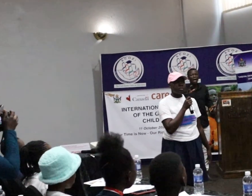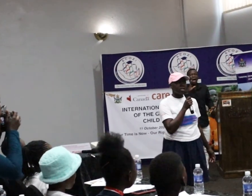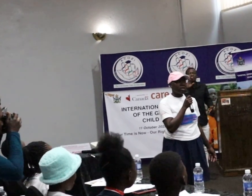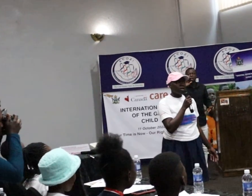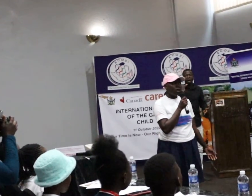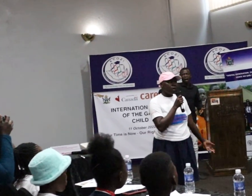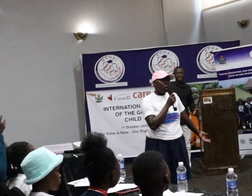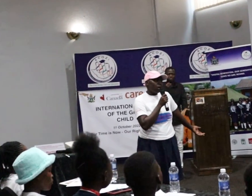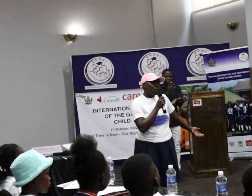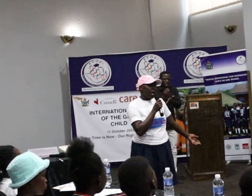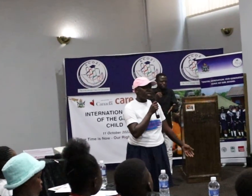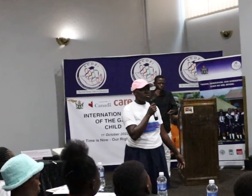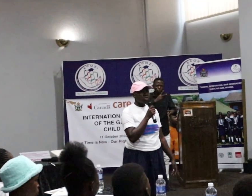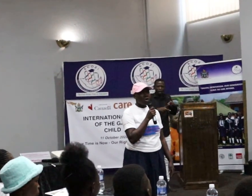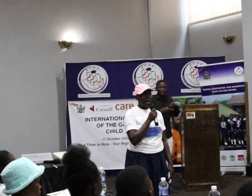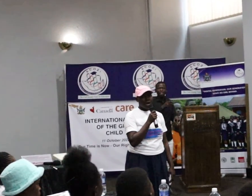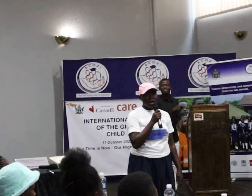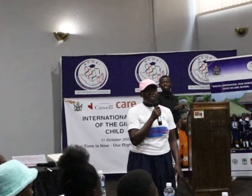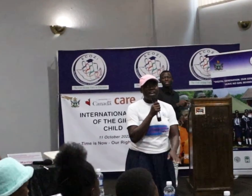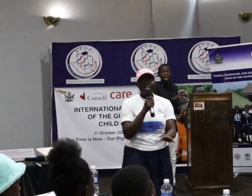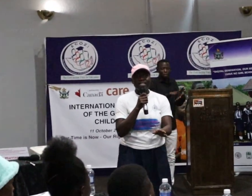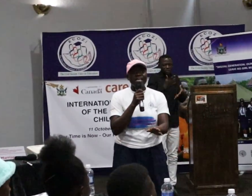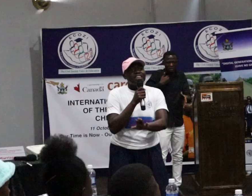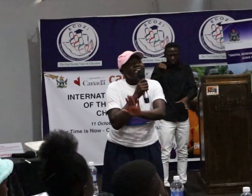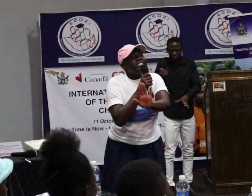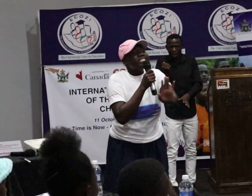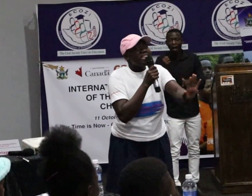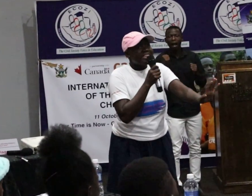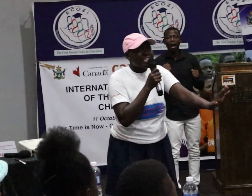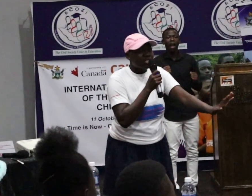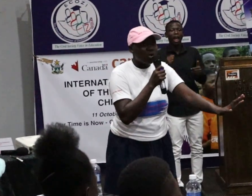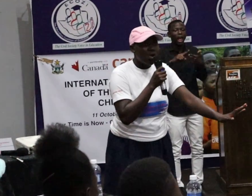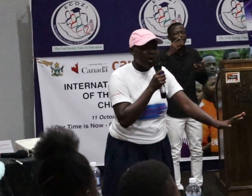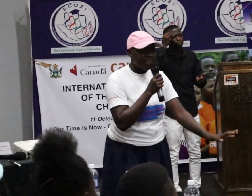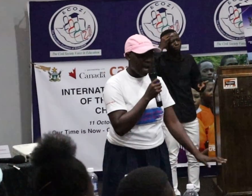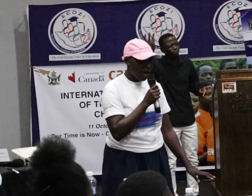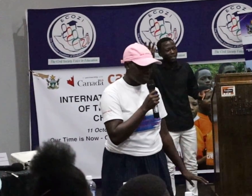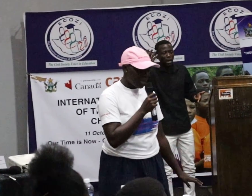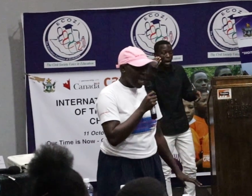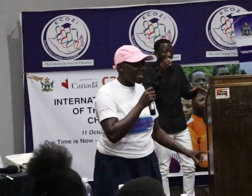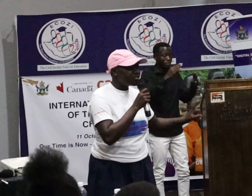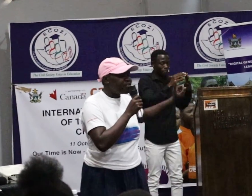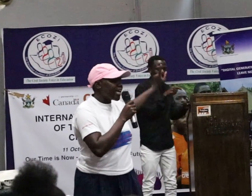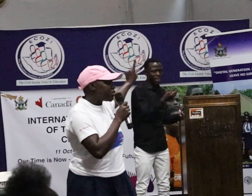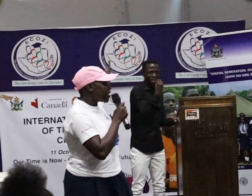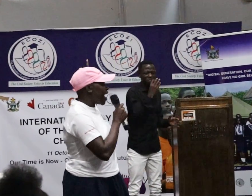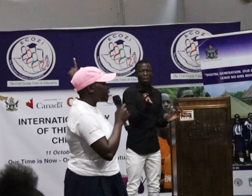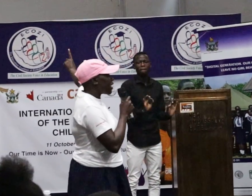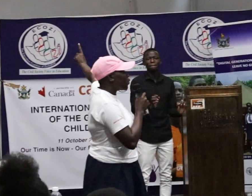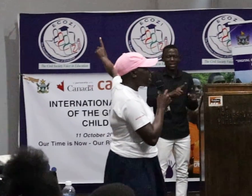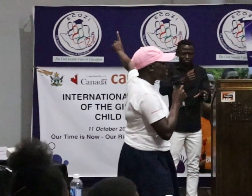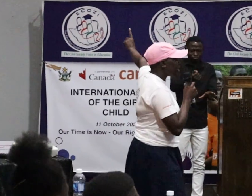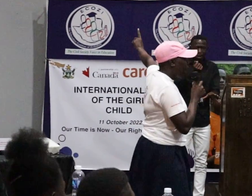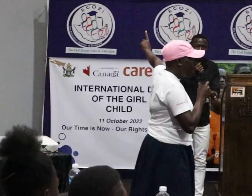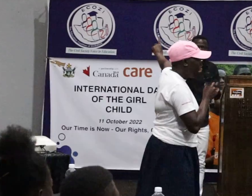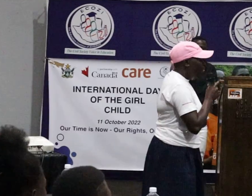up because I did not cook, forgetting that there is nothing to cook in the house. And I'd flee to the